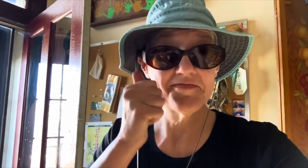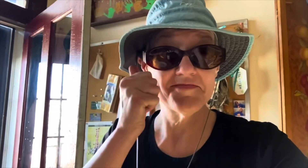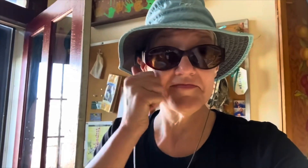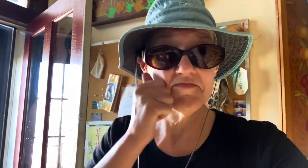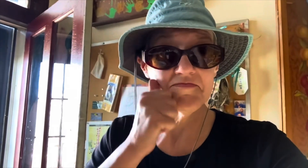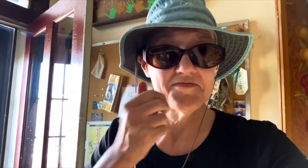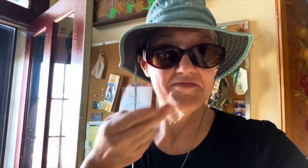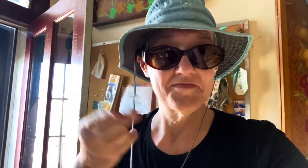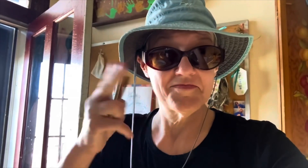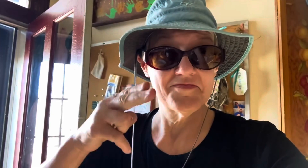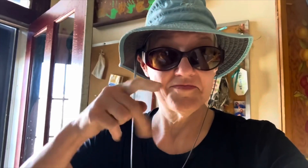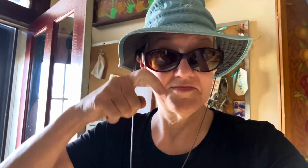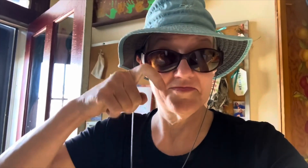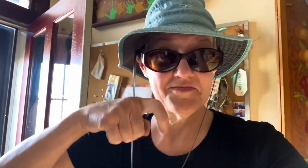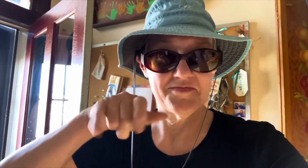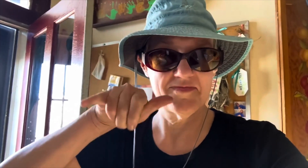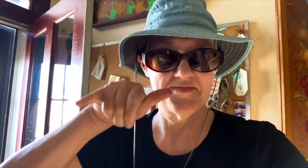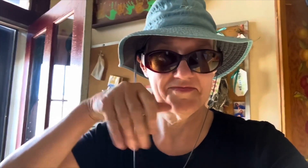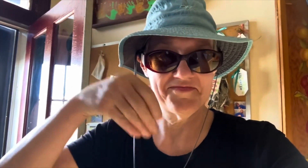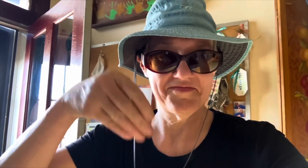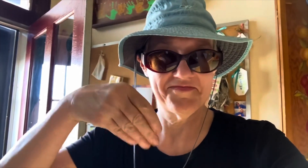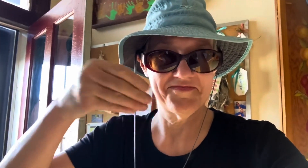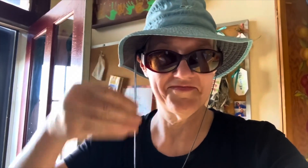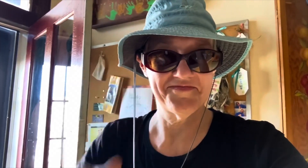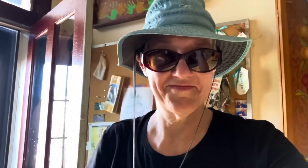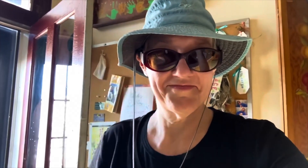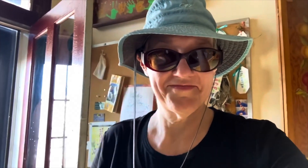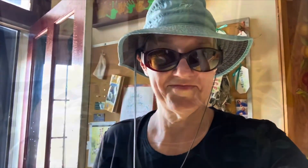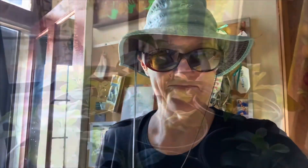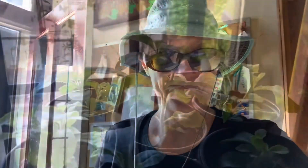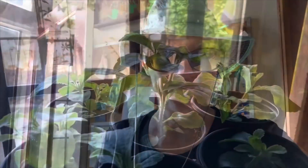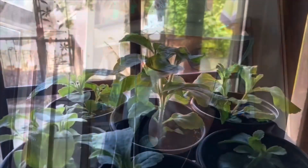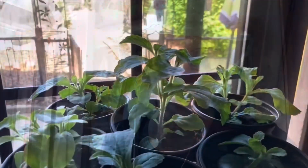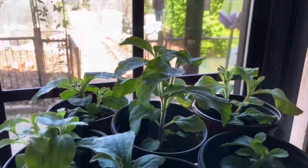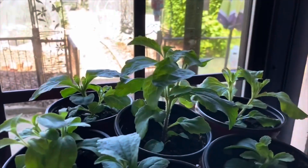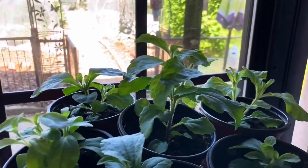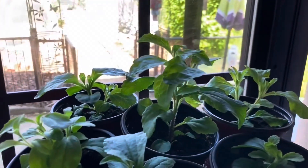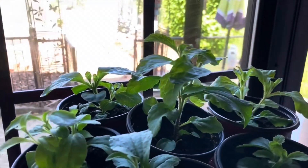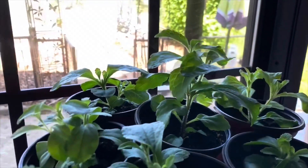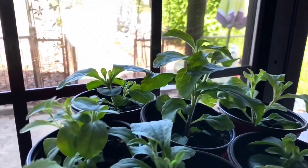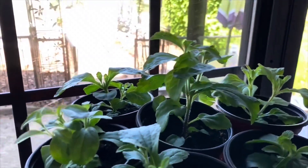And every day, we're going to increase how much time they stay outside.